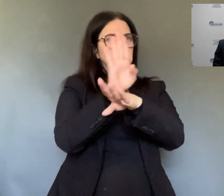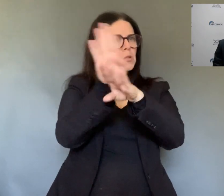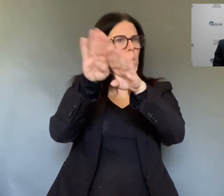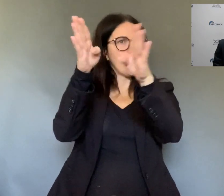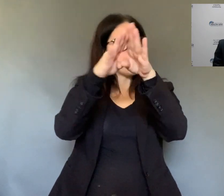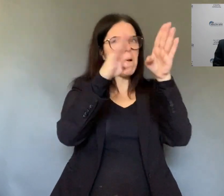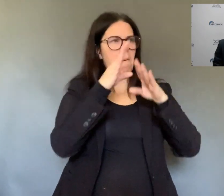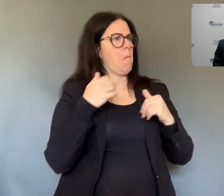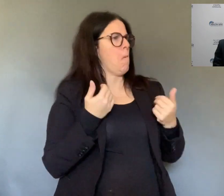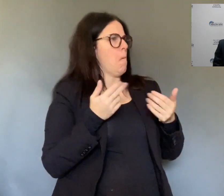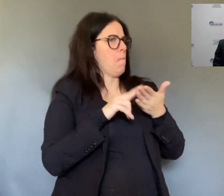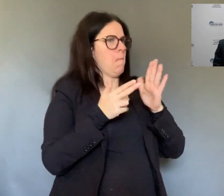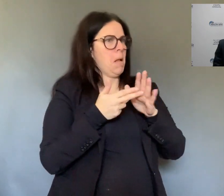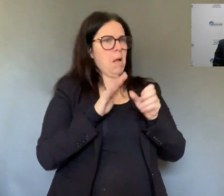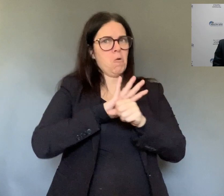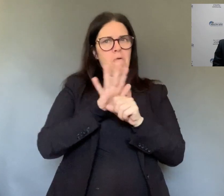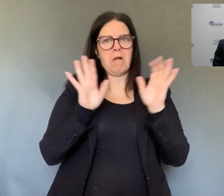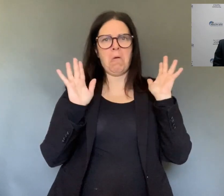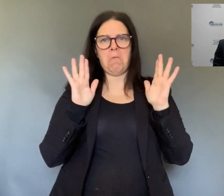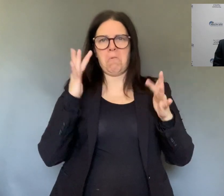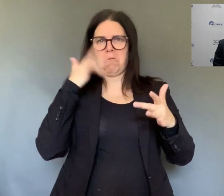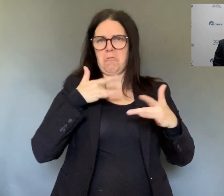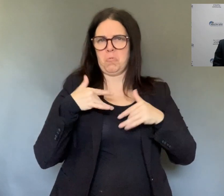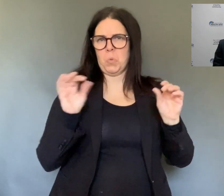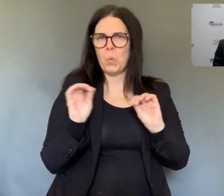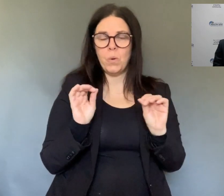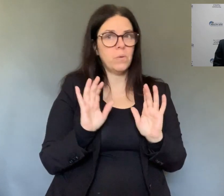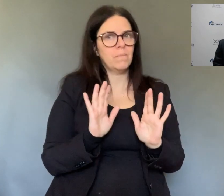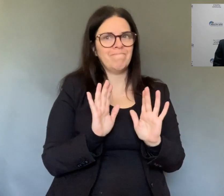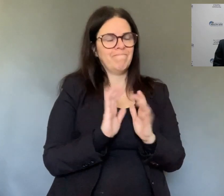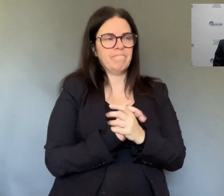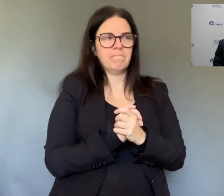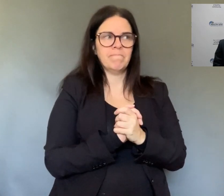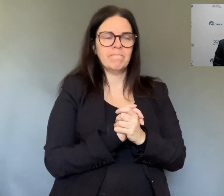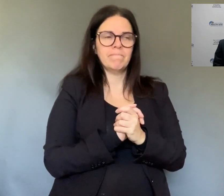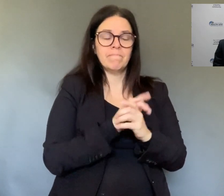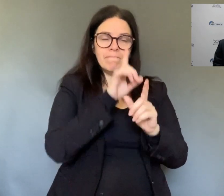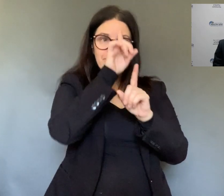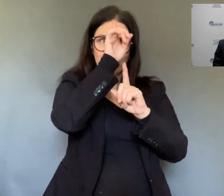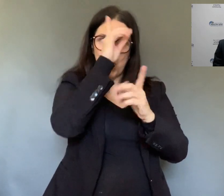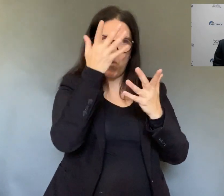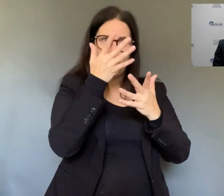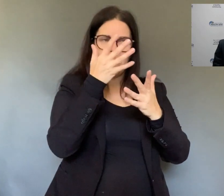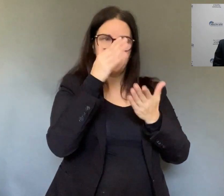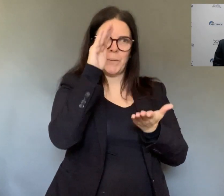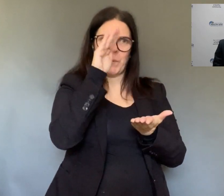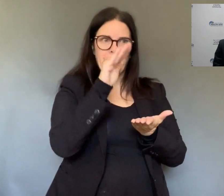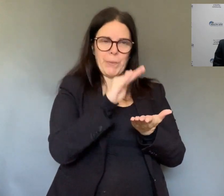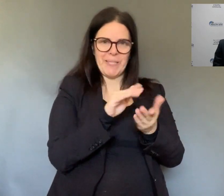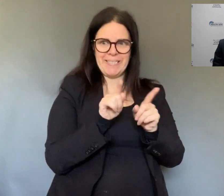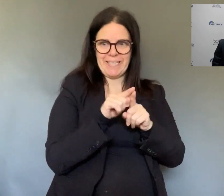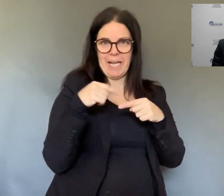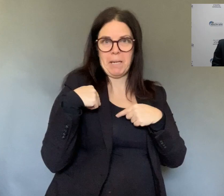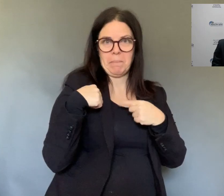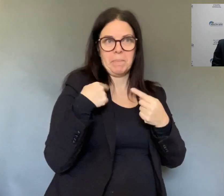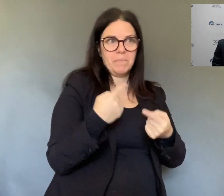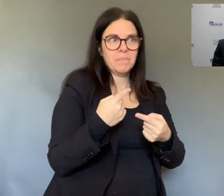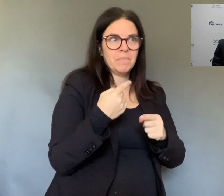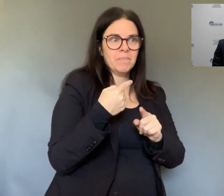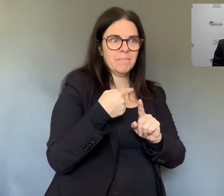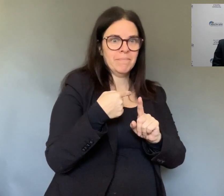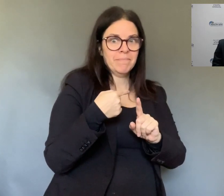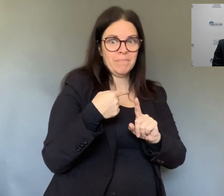still there, and we like to keep it contained the way we have been doing for the last 2 months. I think 2 months or